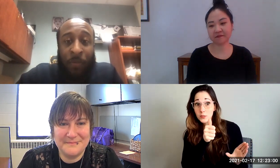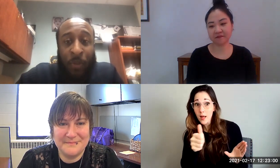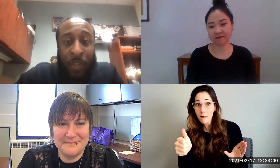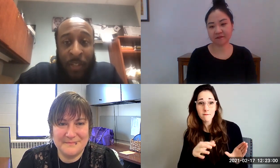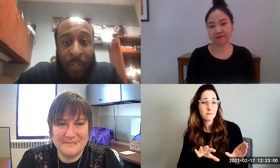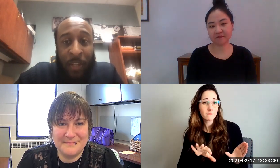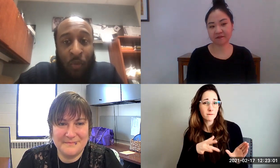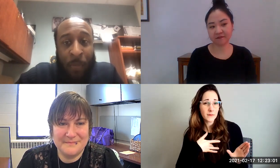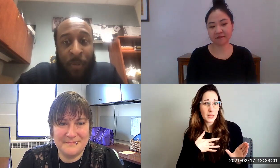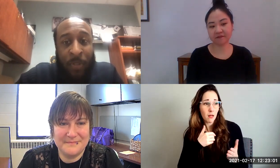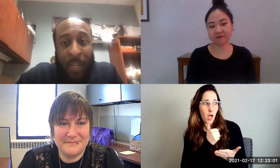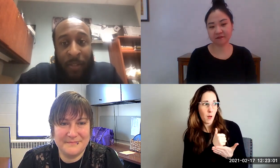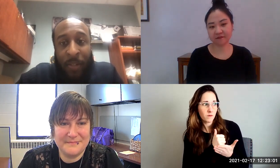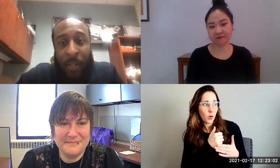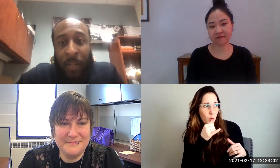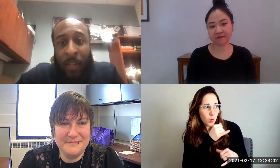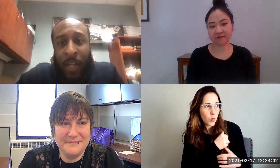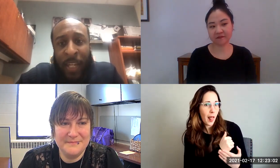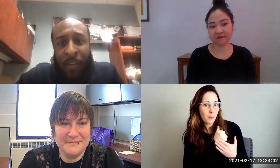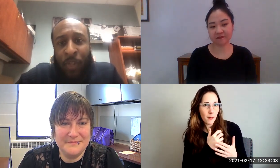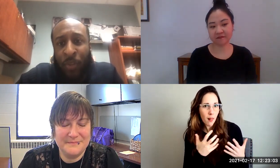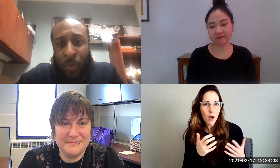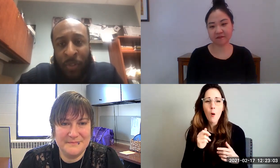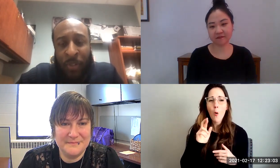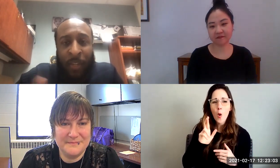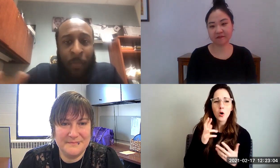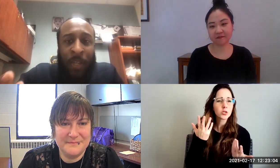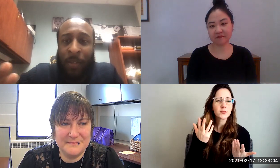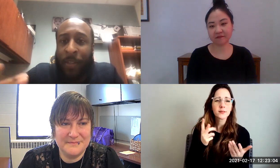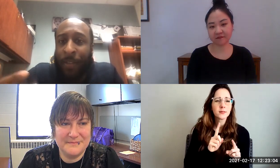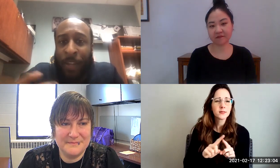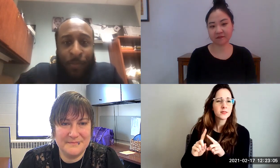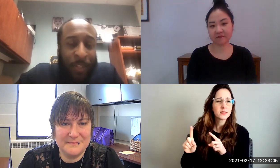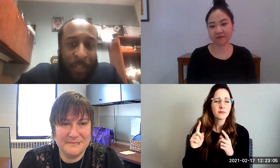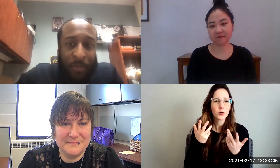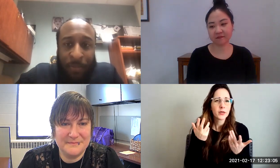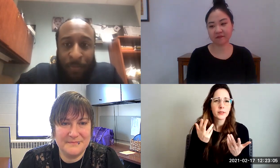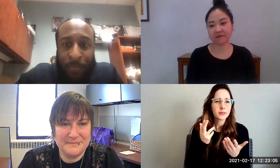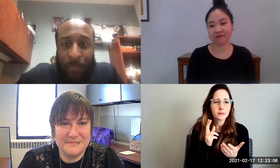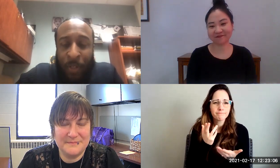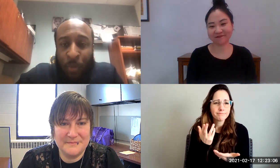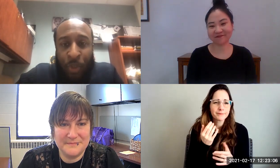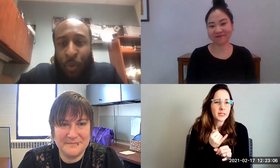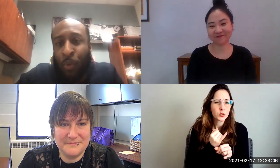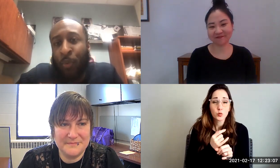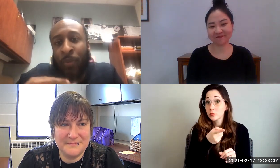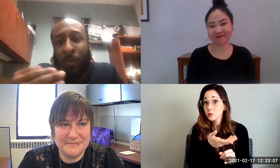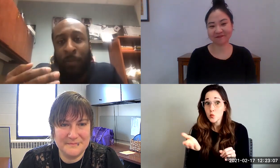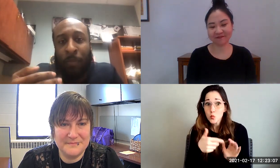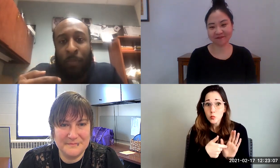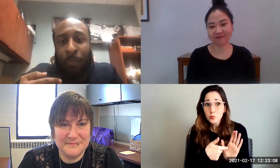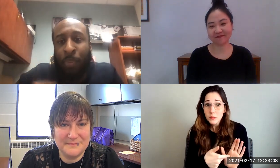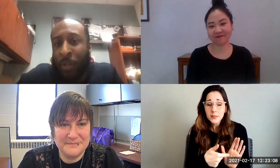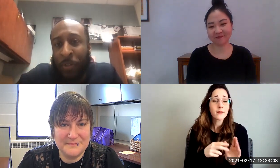specific diversities that you represent? Any resources. They could be Netflix, you know,